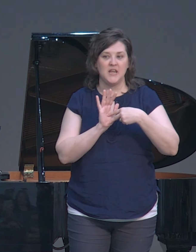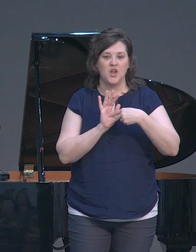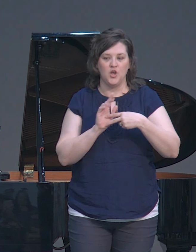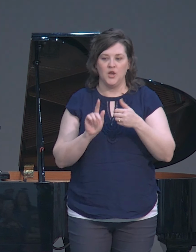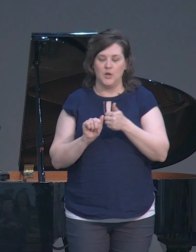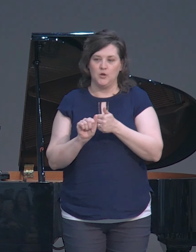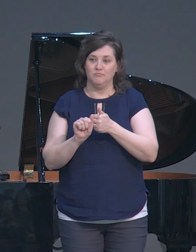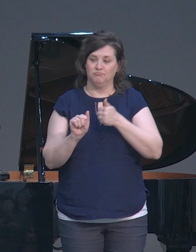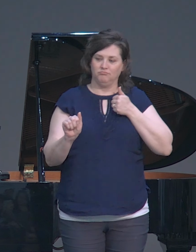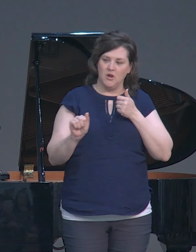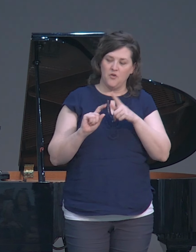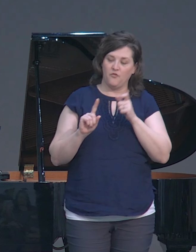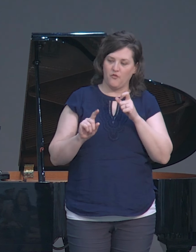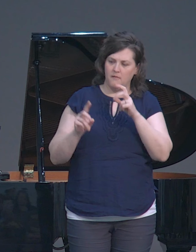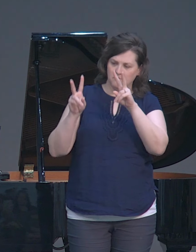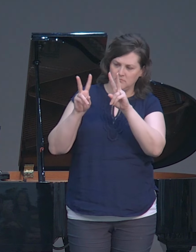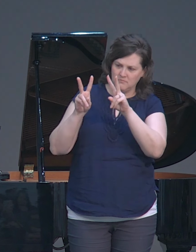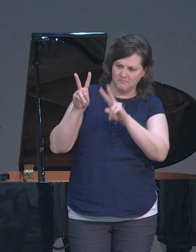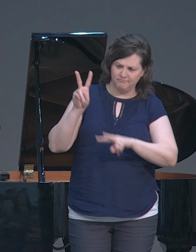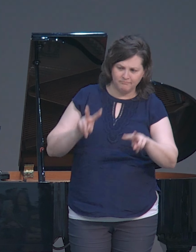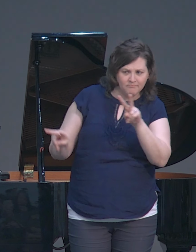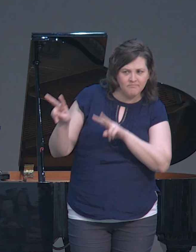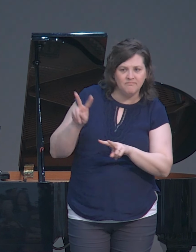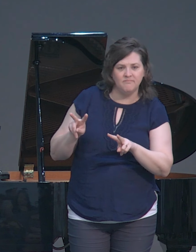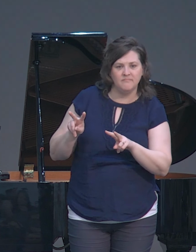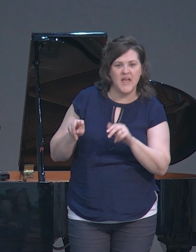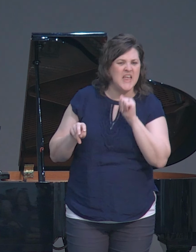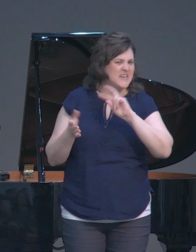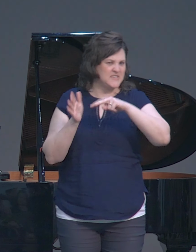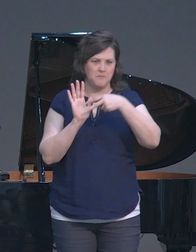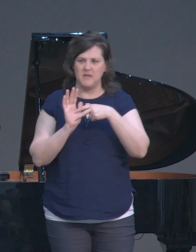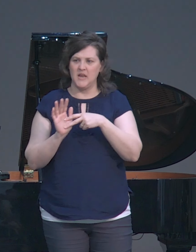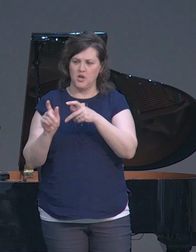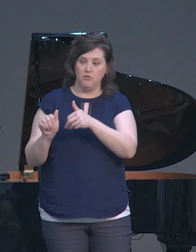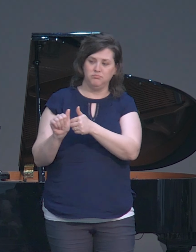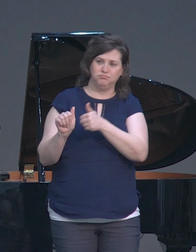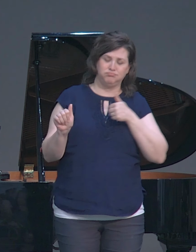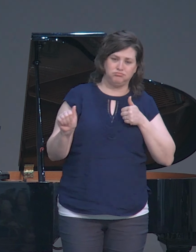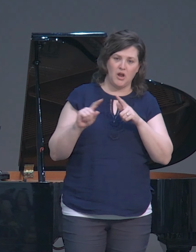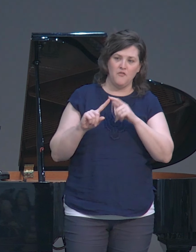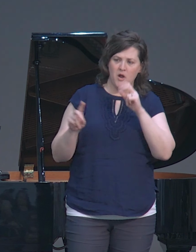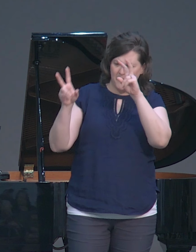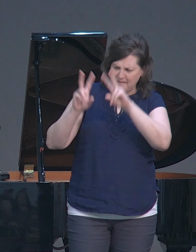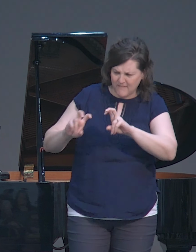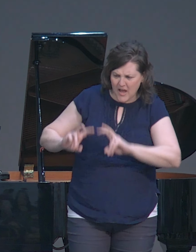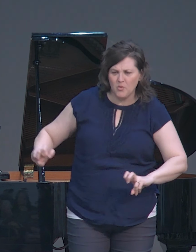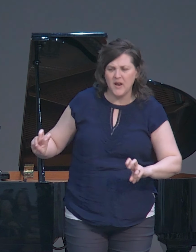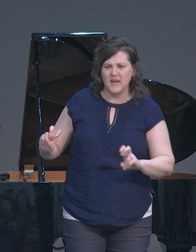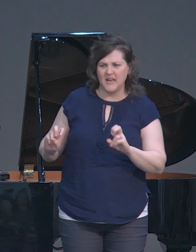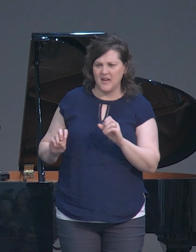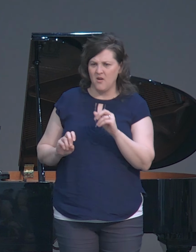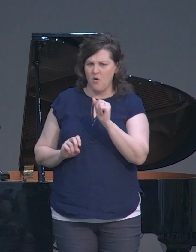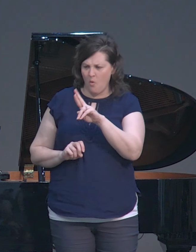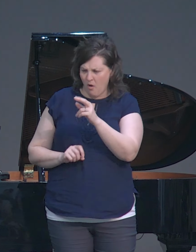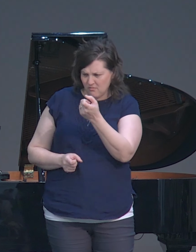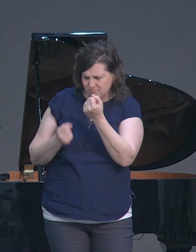from assessing. It does not mean you refrain from evaluating. It does not mean you refrain from